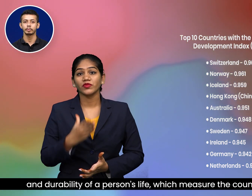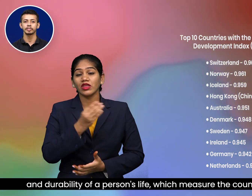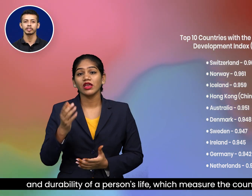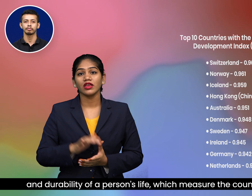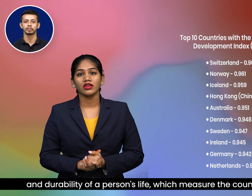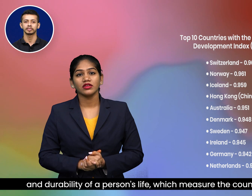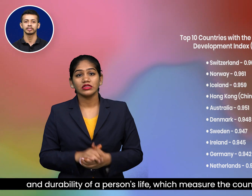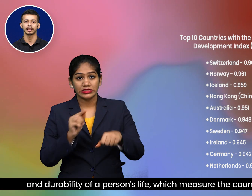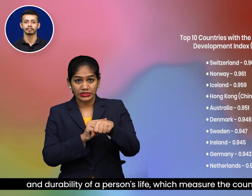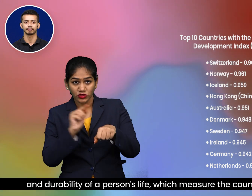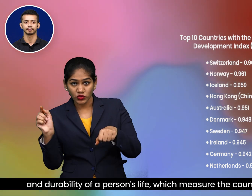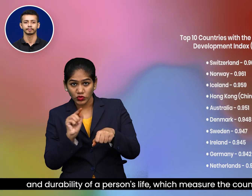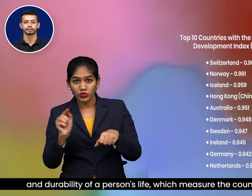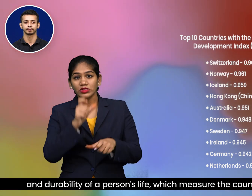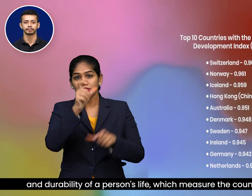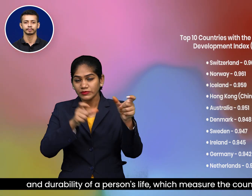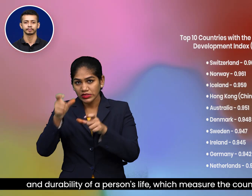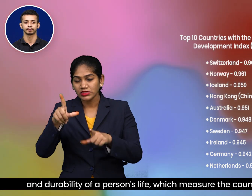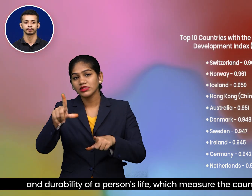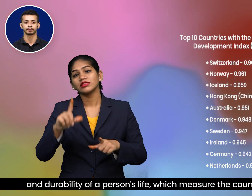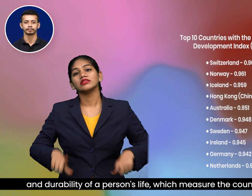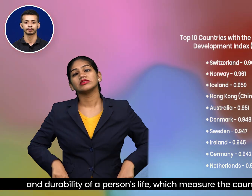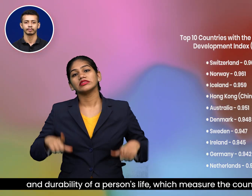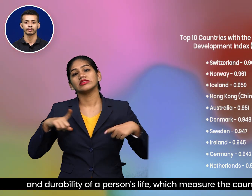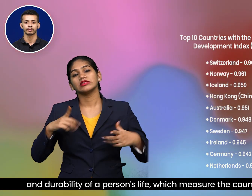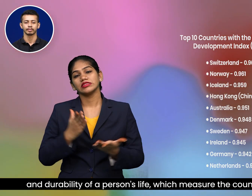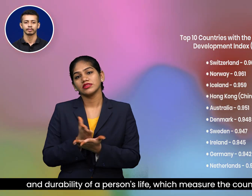and durability of person's life,